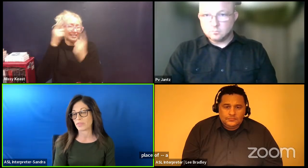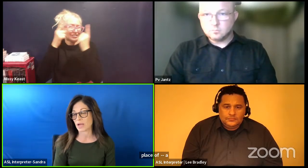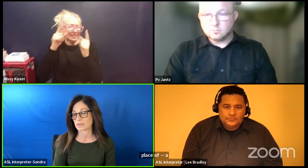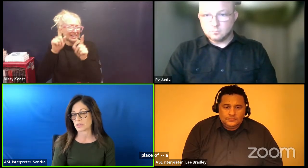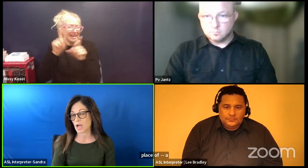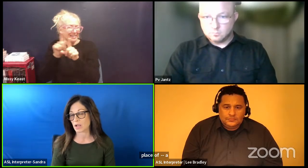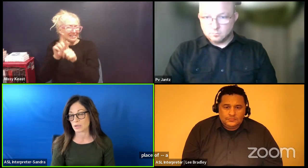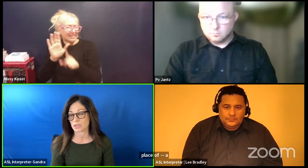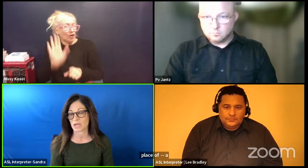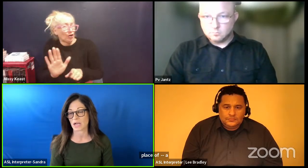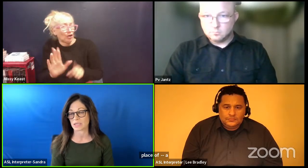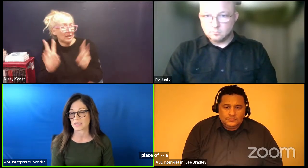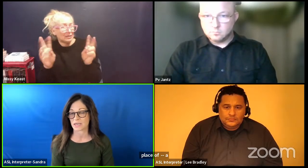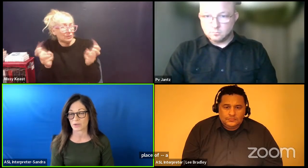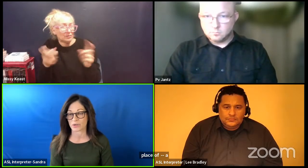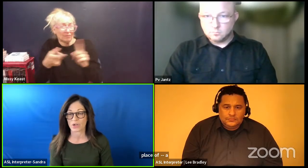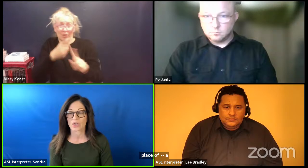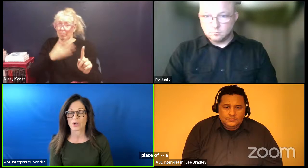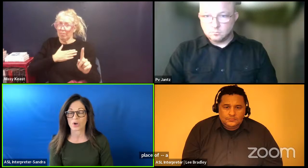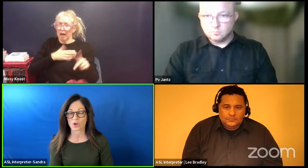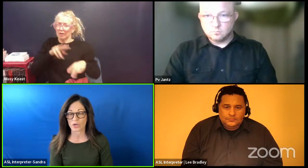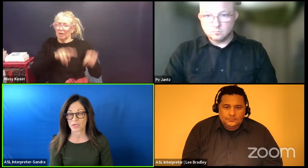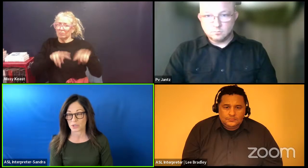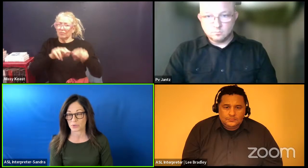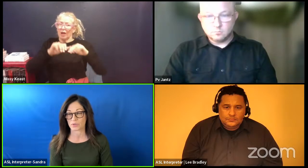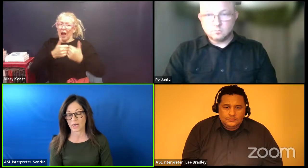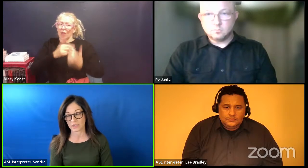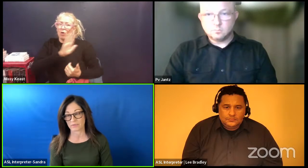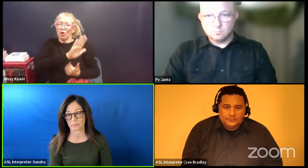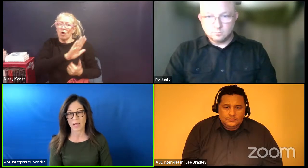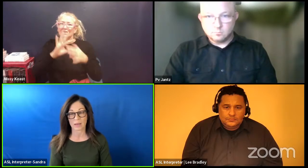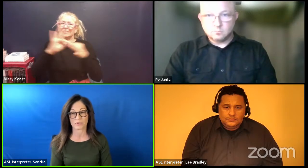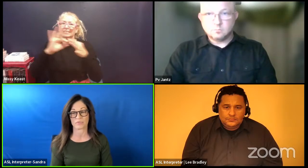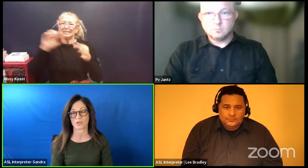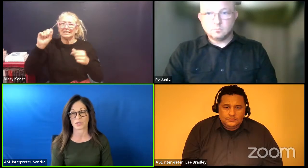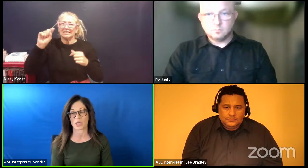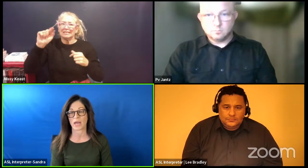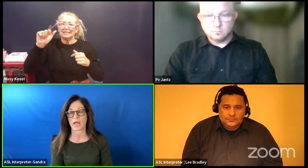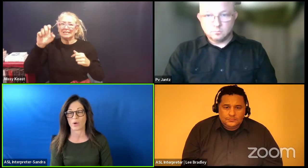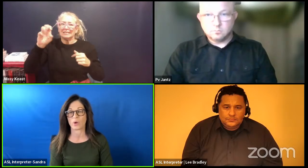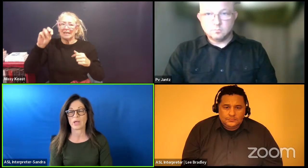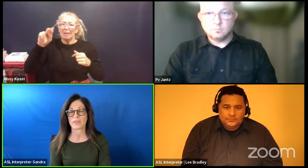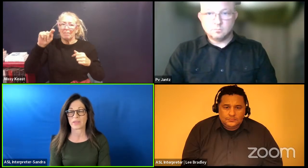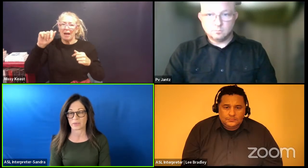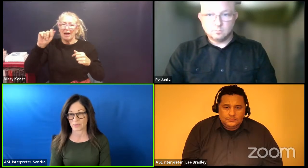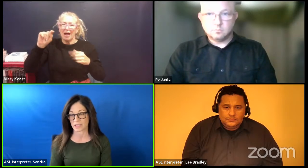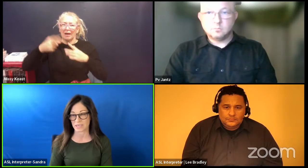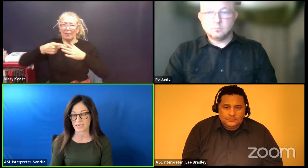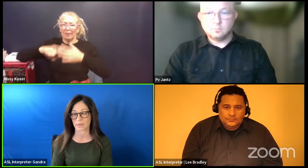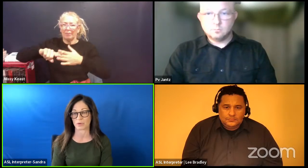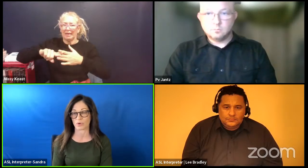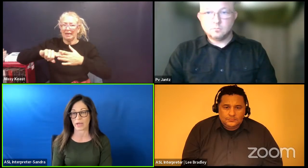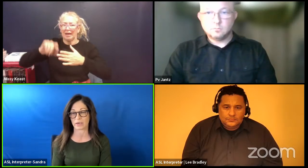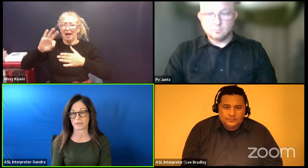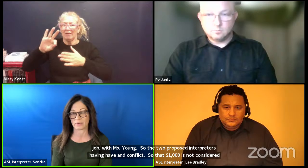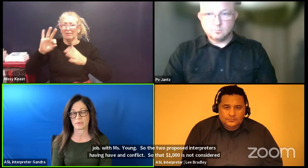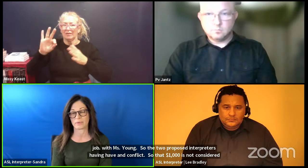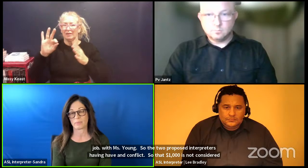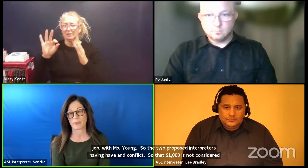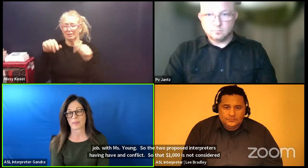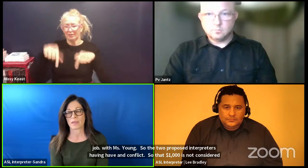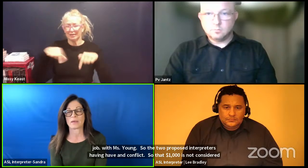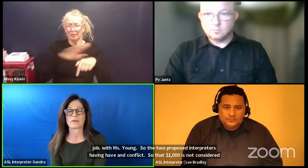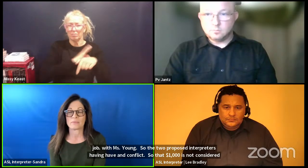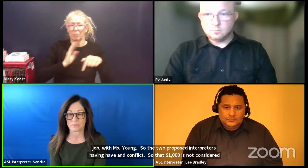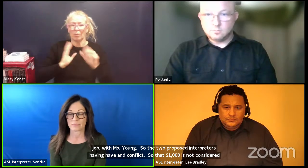that $1,000 is not considered her issue. That is from my observation on how the statement read